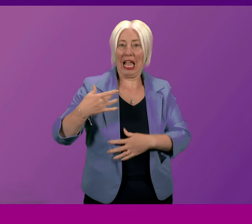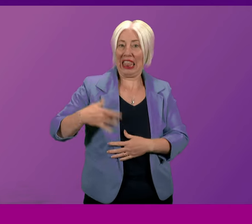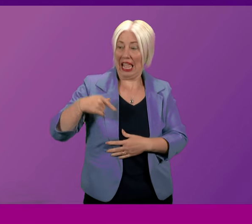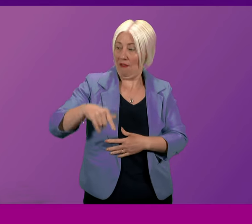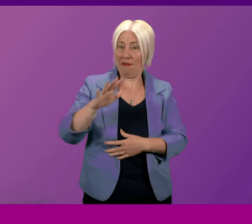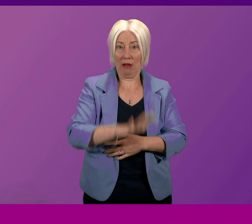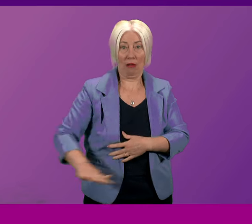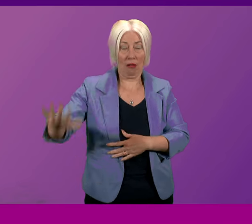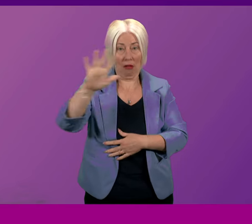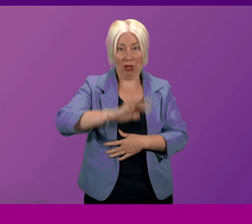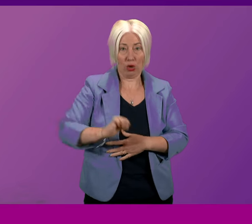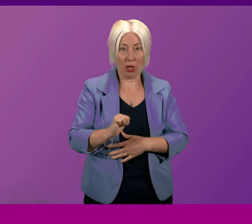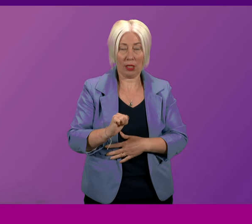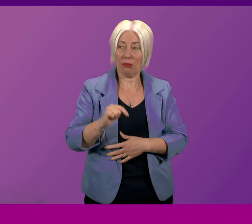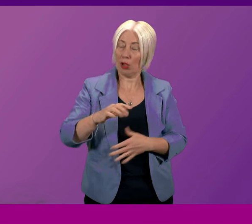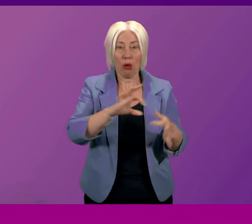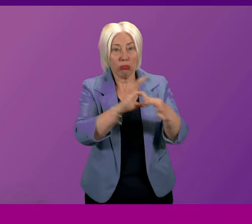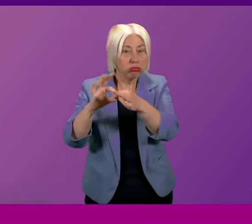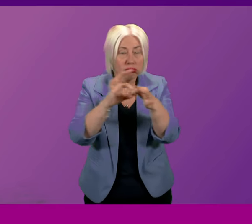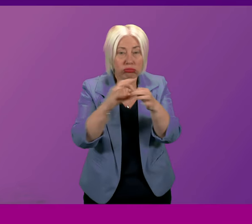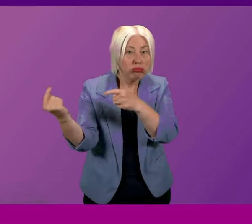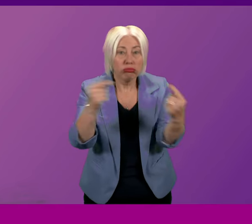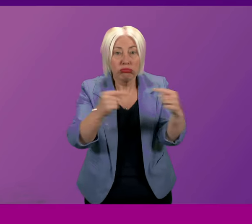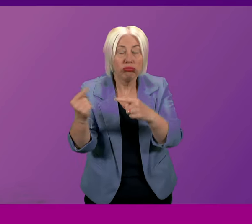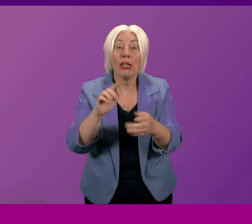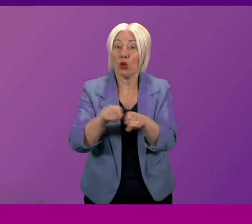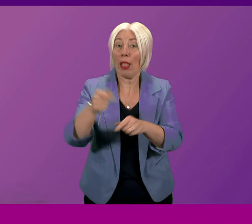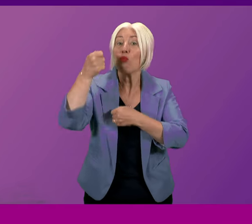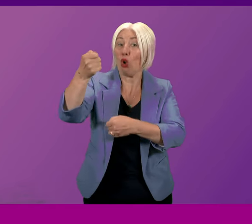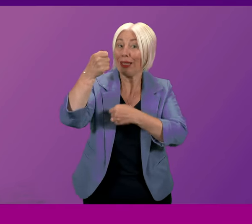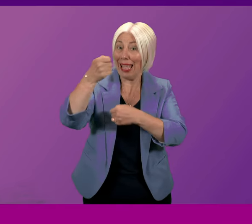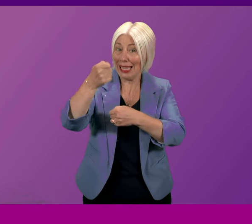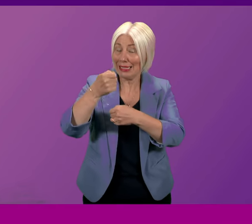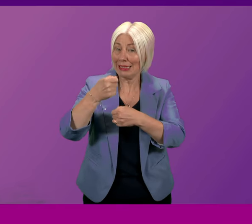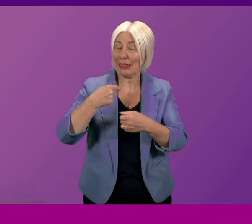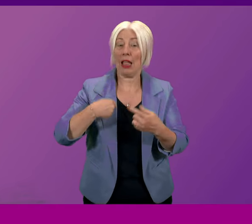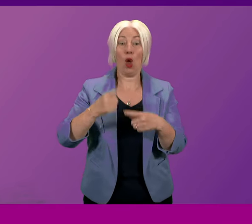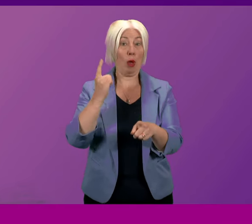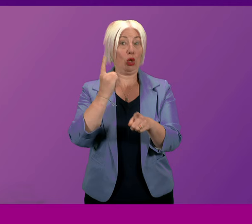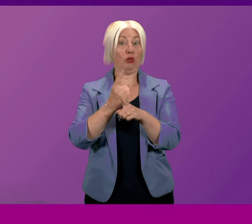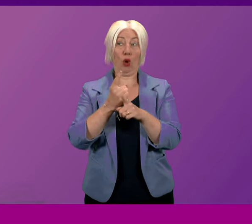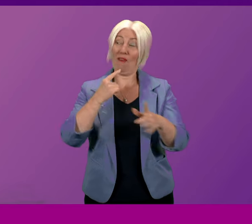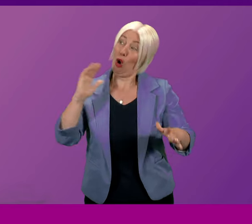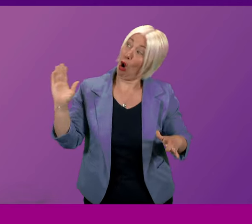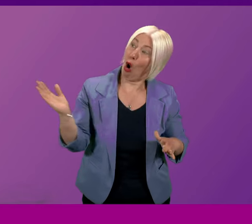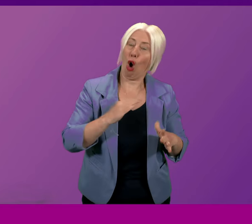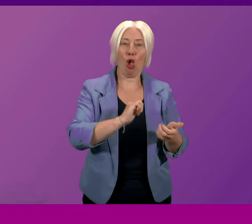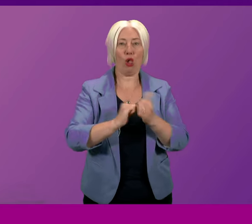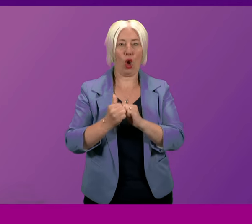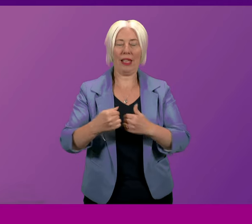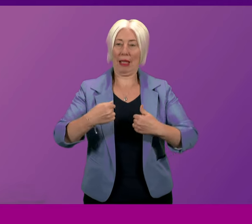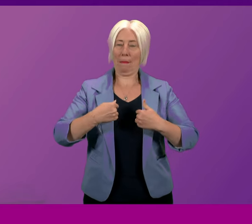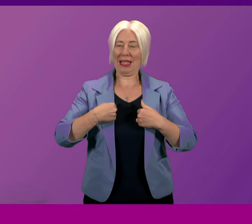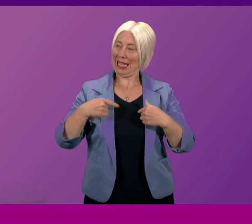for engagement and protest. And I speak for all my colleagues when I say that being elected